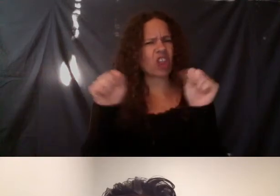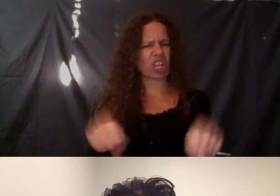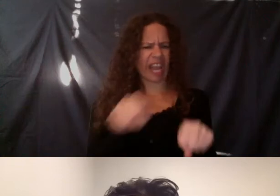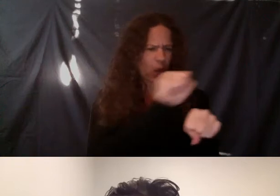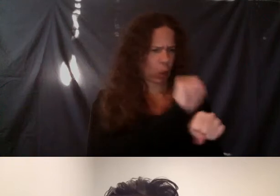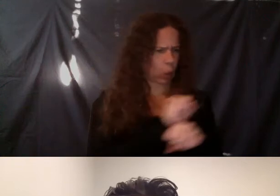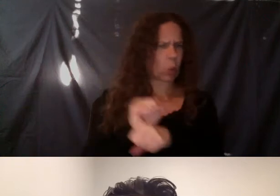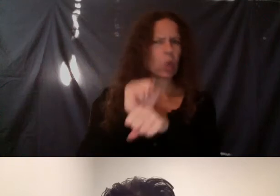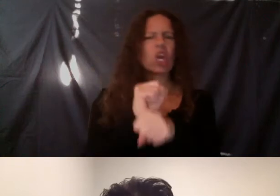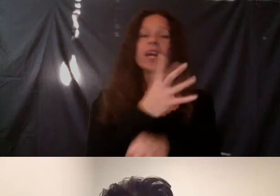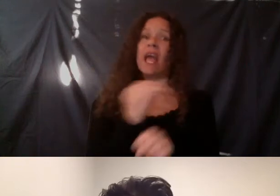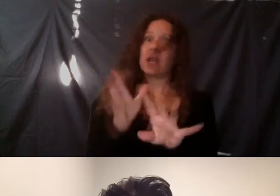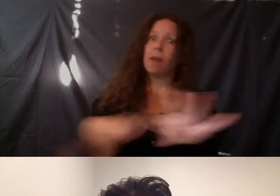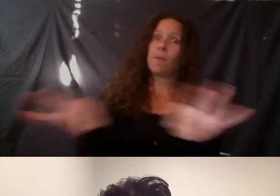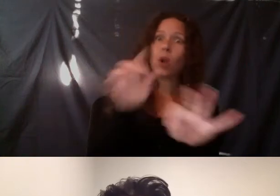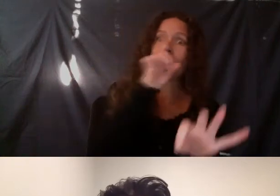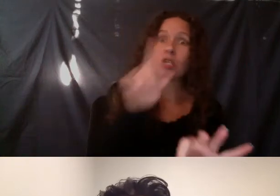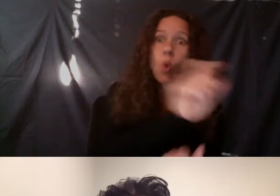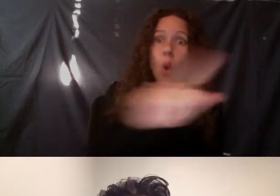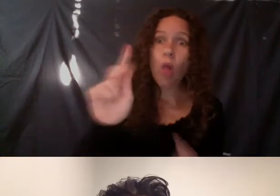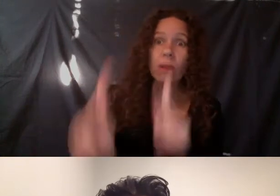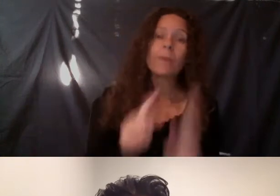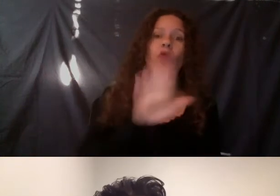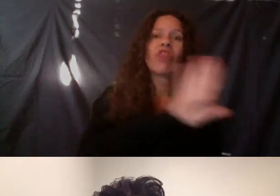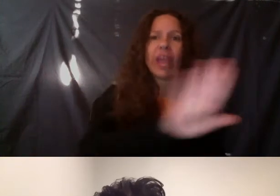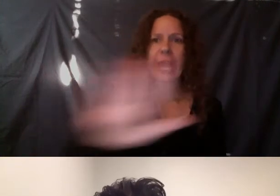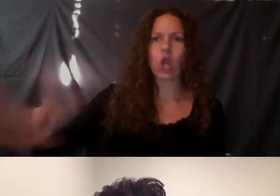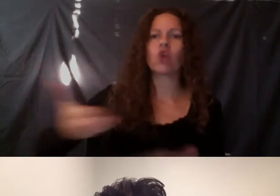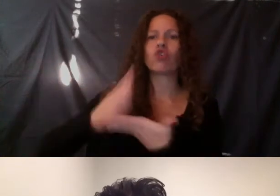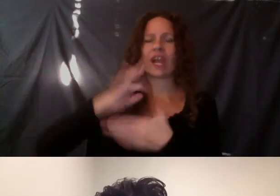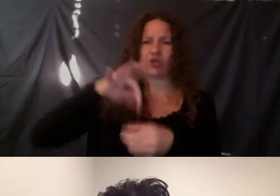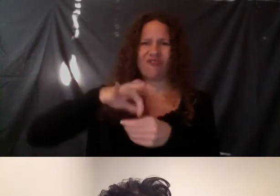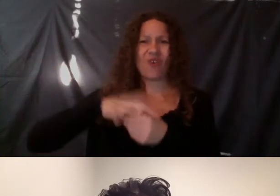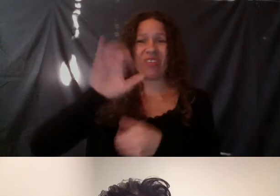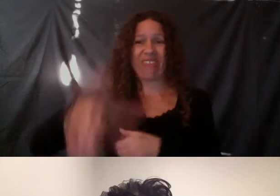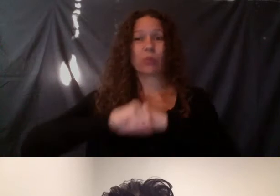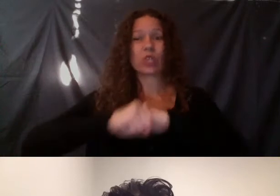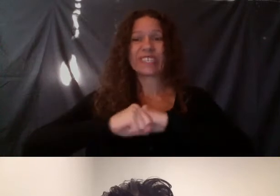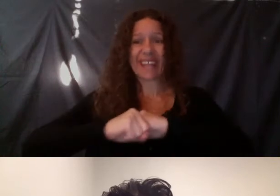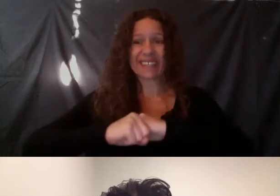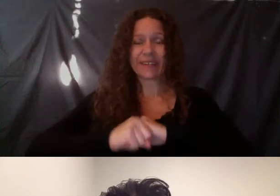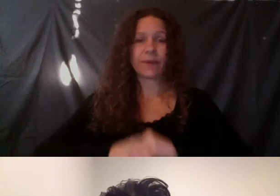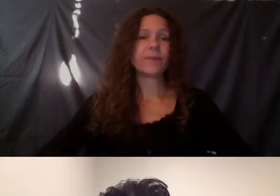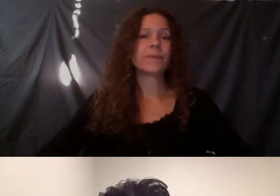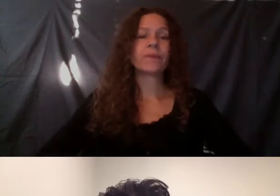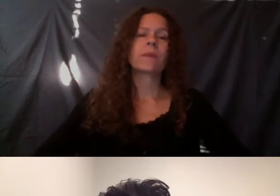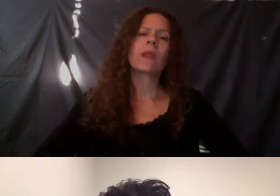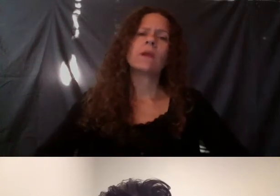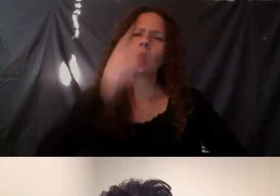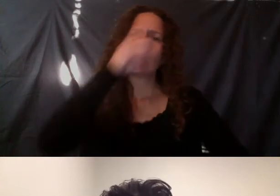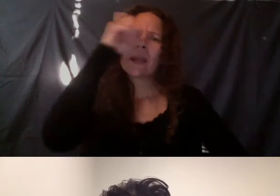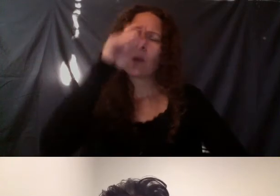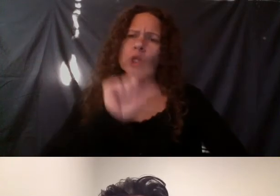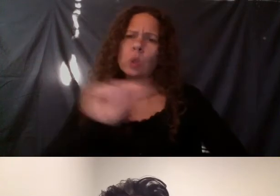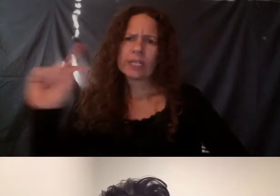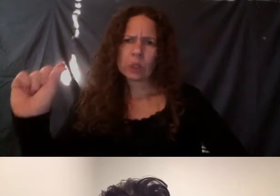everyone's right to vote was protected. Next slide. So starting in the summer of 2020, we